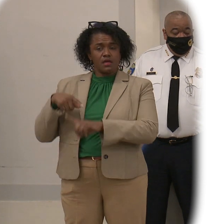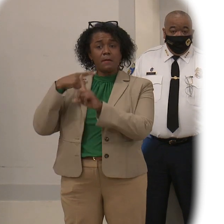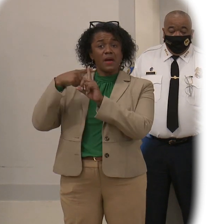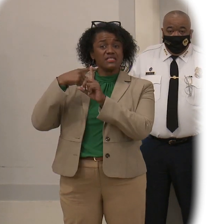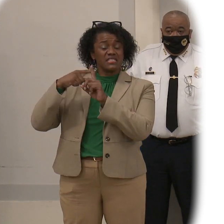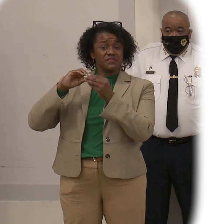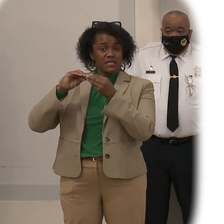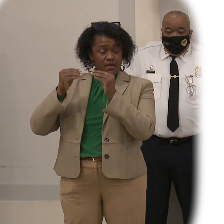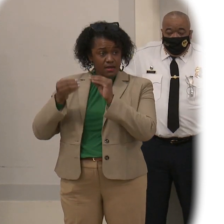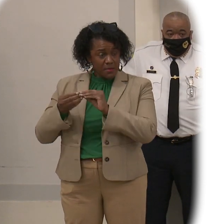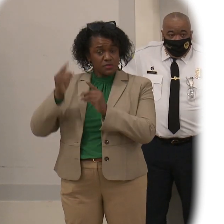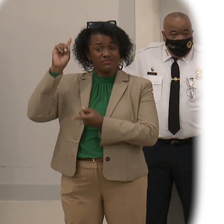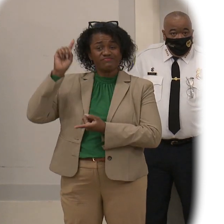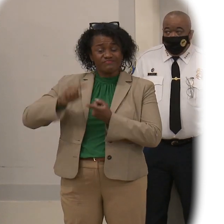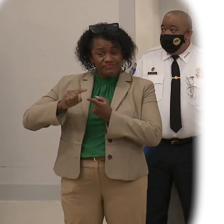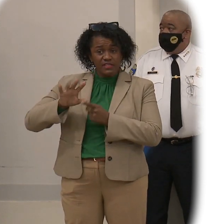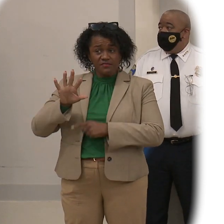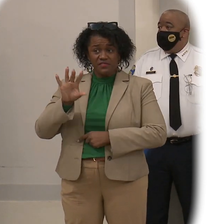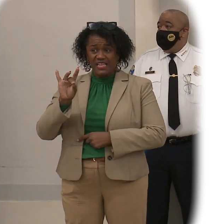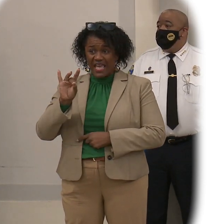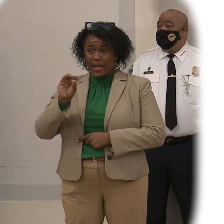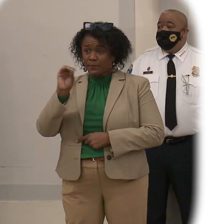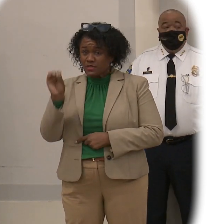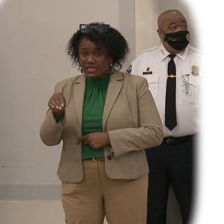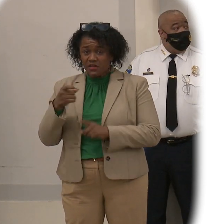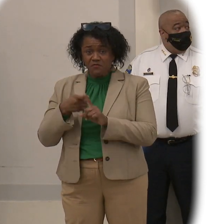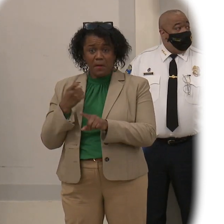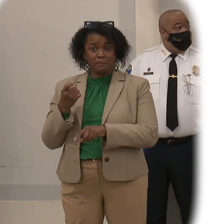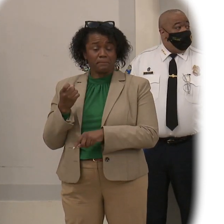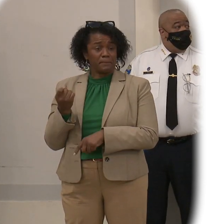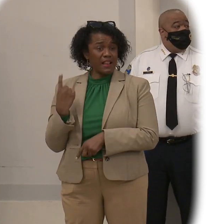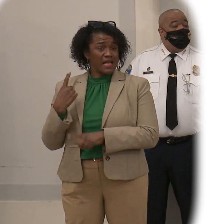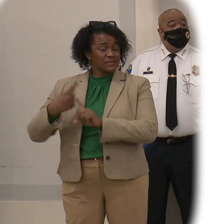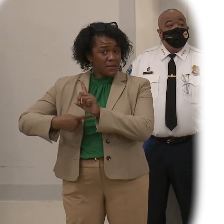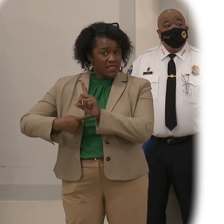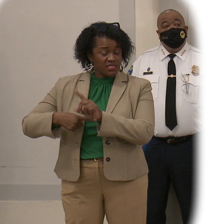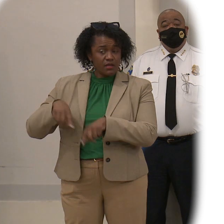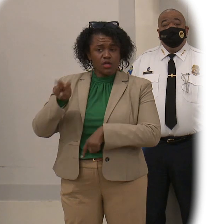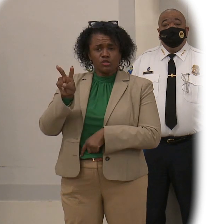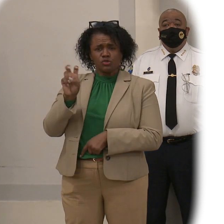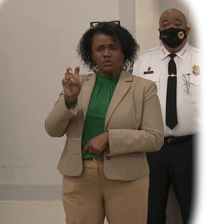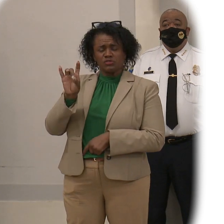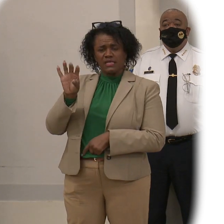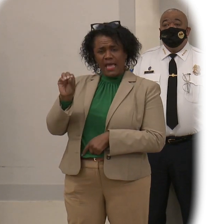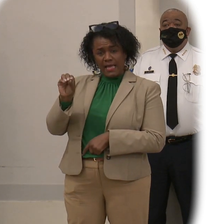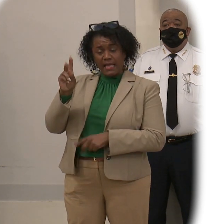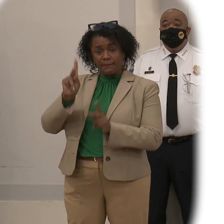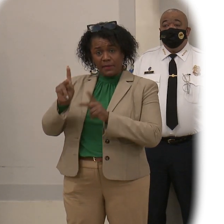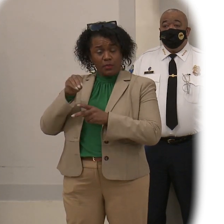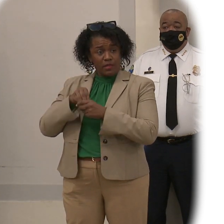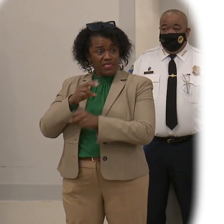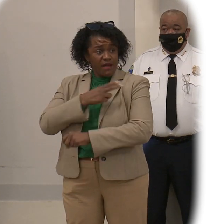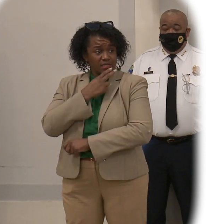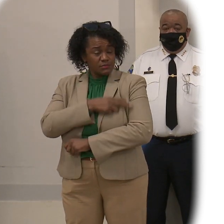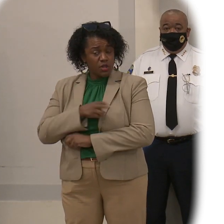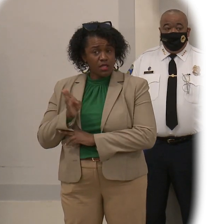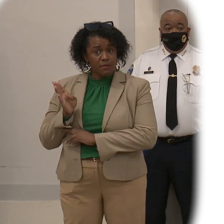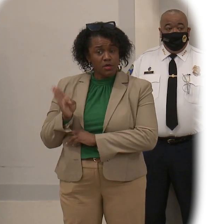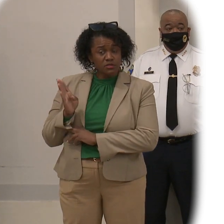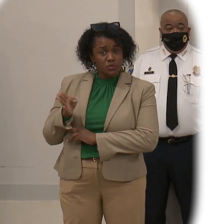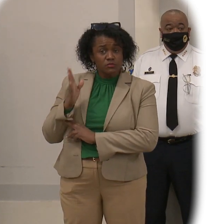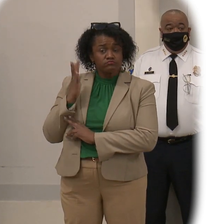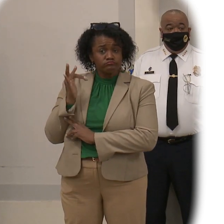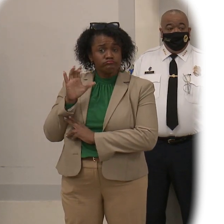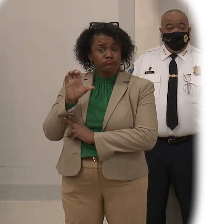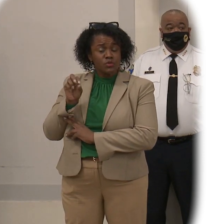in the city is down 58% from 1 month ago. There are 280 people hospitalized in Baltimore because of